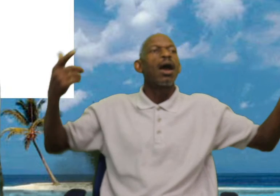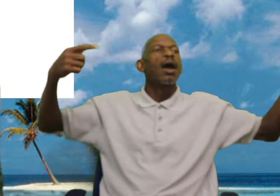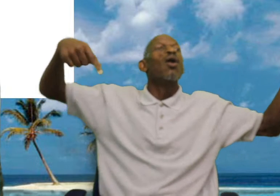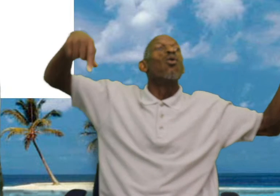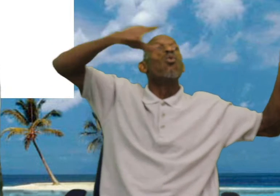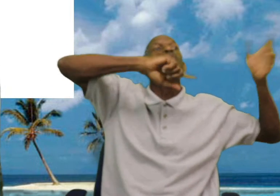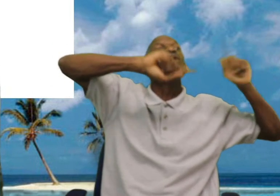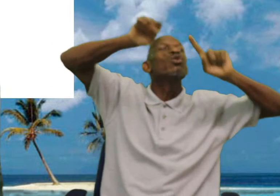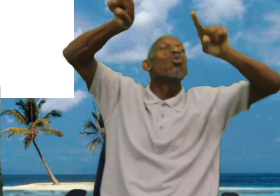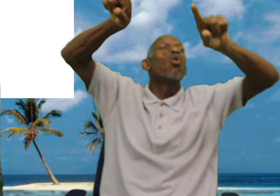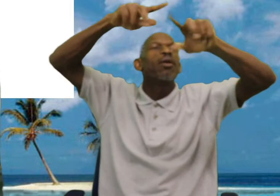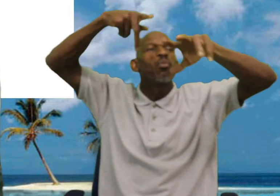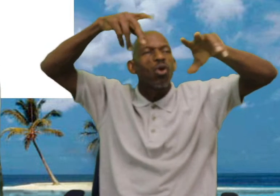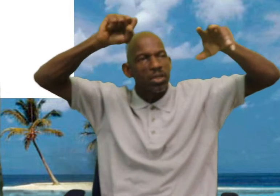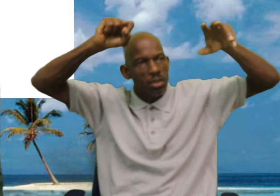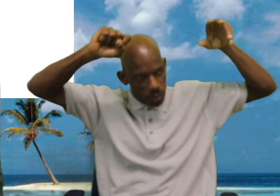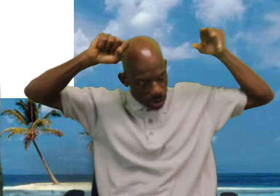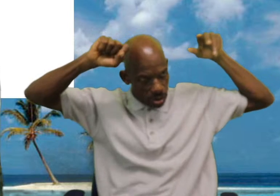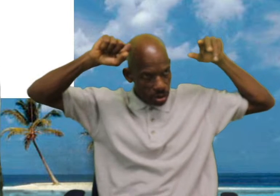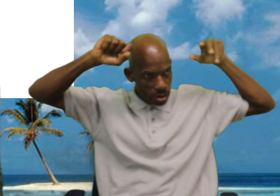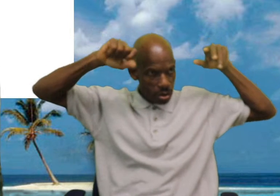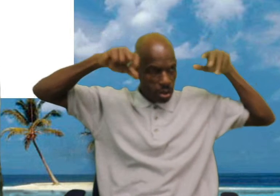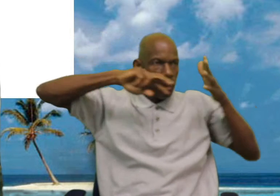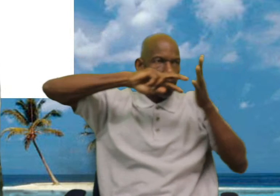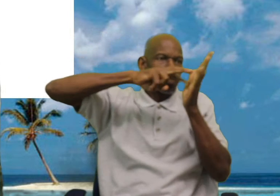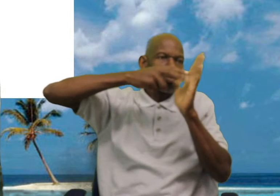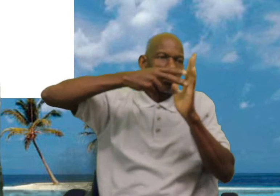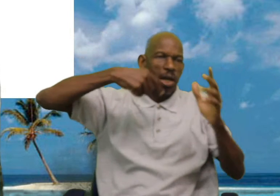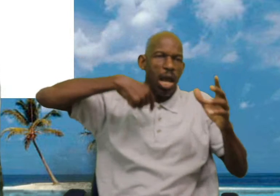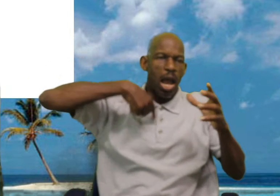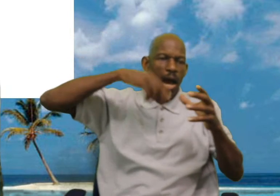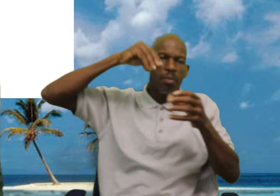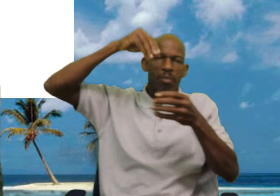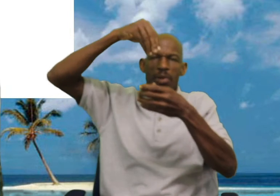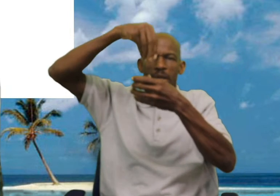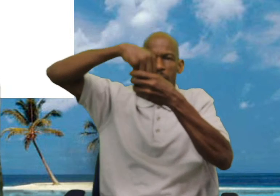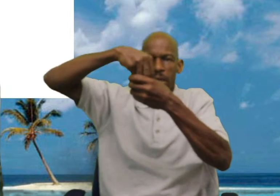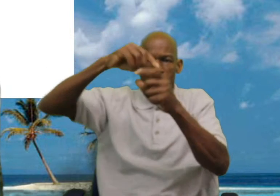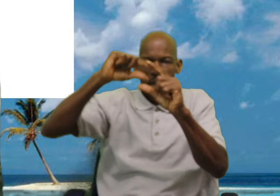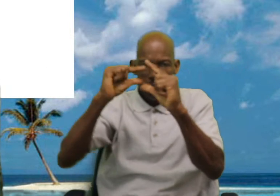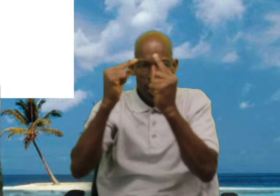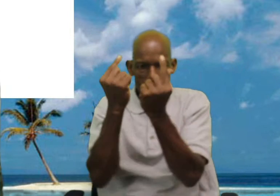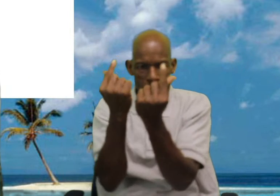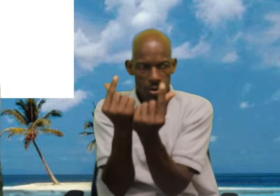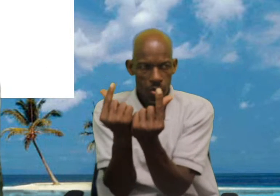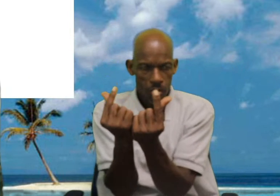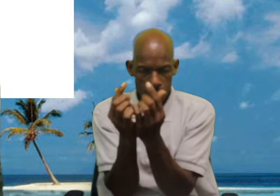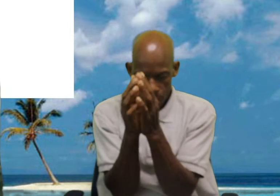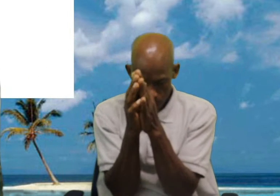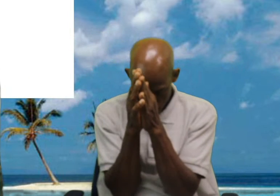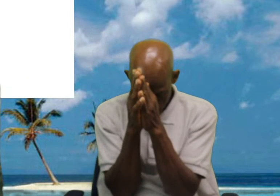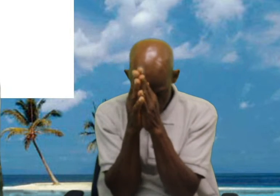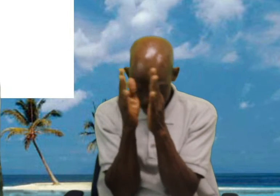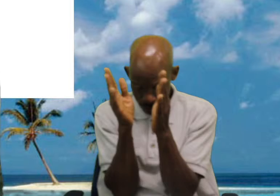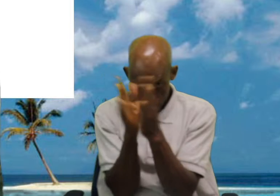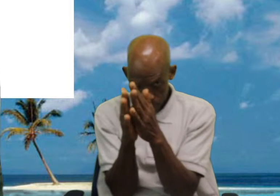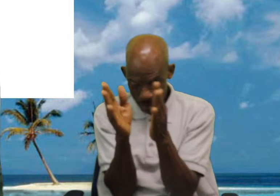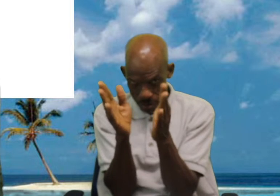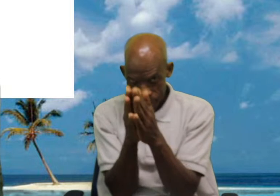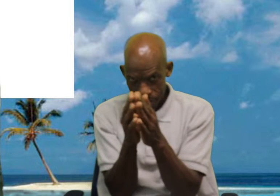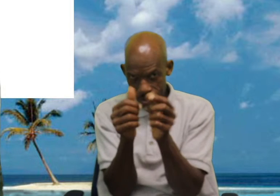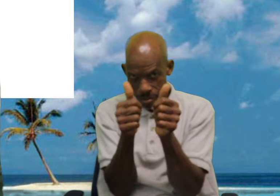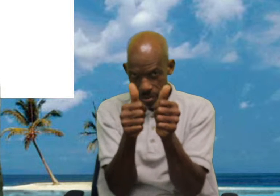you're signing we, you point at yourself and then you point at another person or